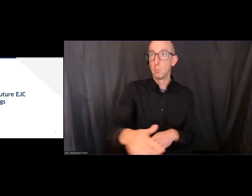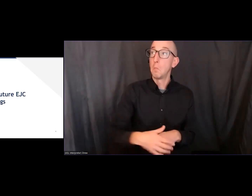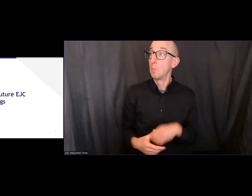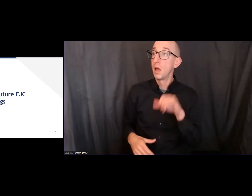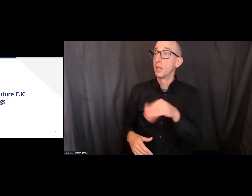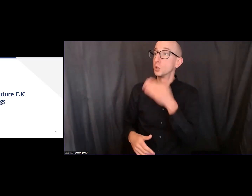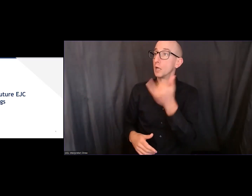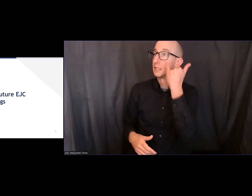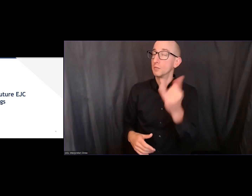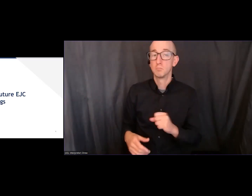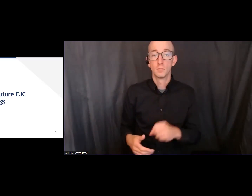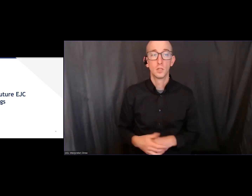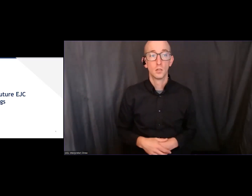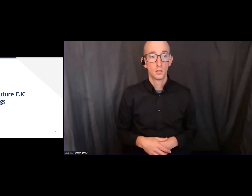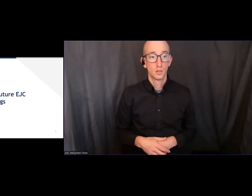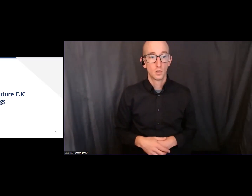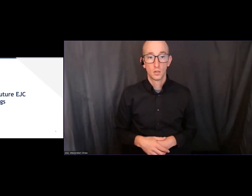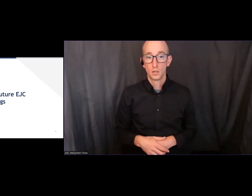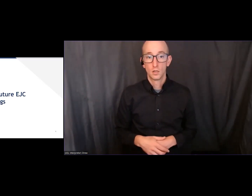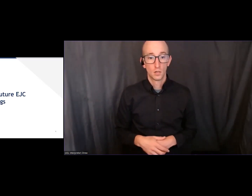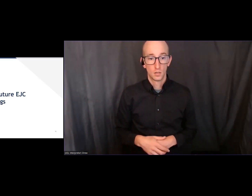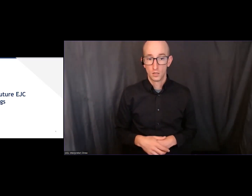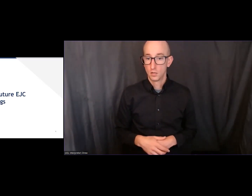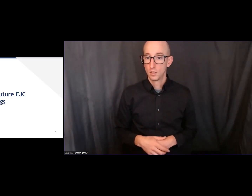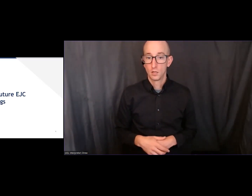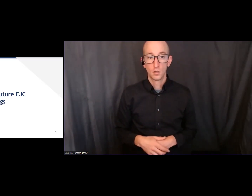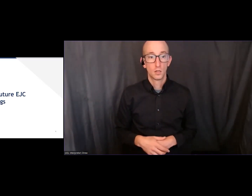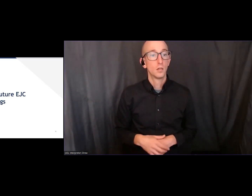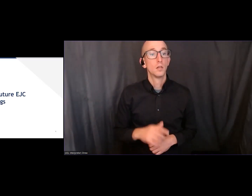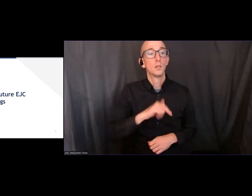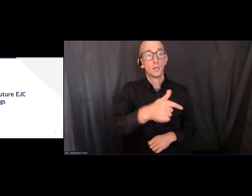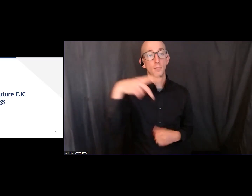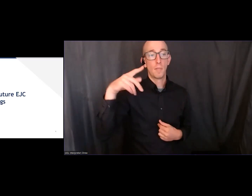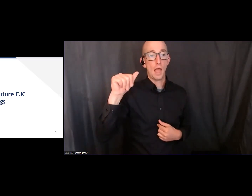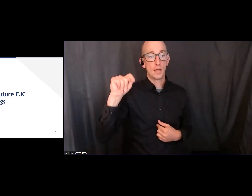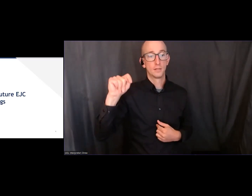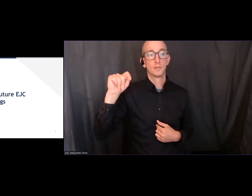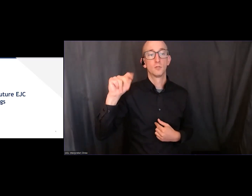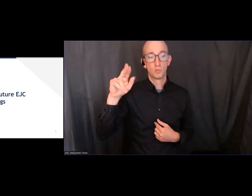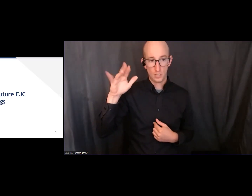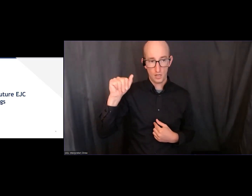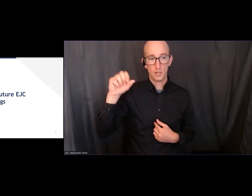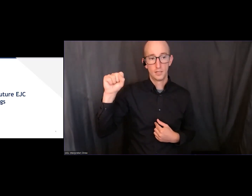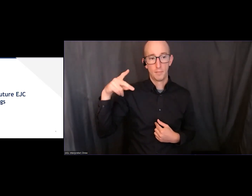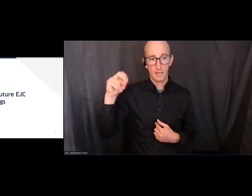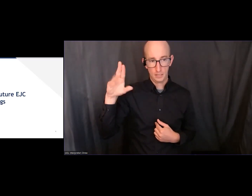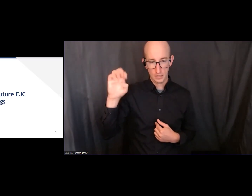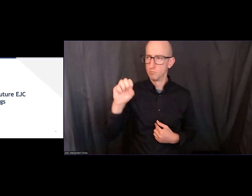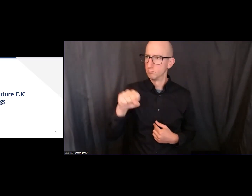This is I'm sorry. Oh, no, go for it, Pat. This is Pat Spence, and I agree. I think that's a good